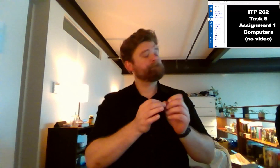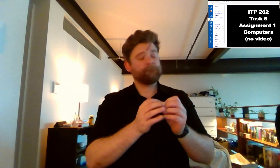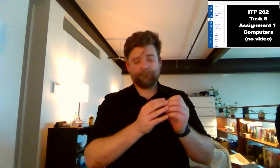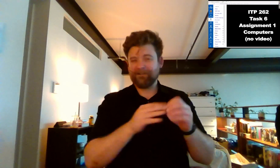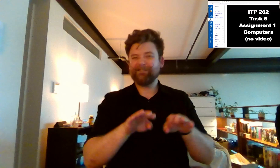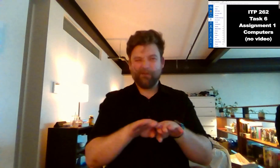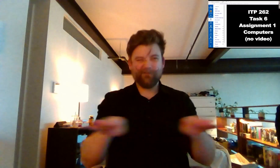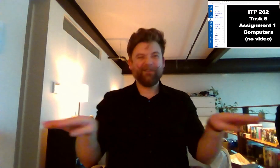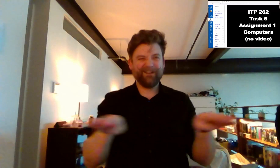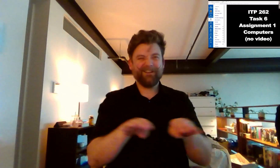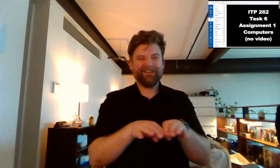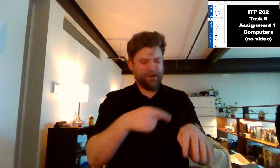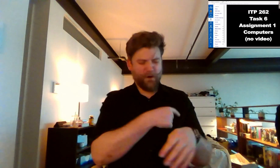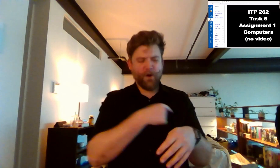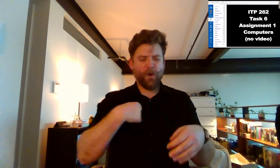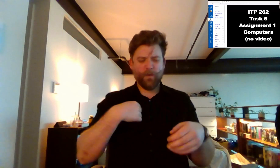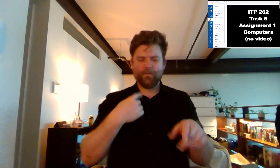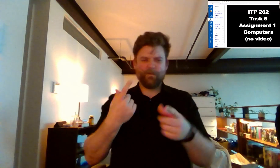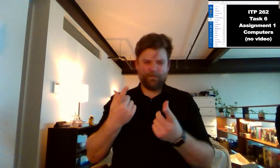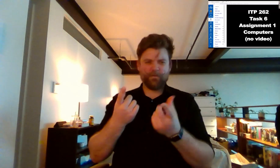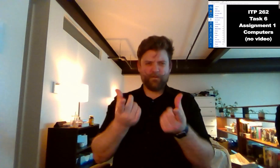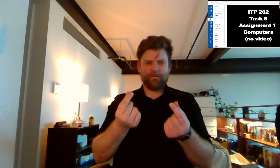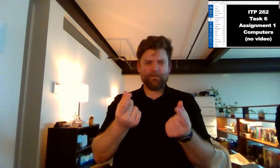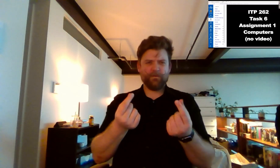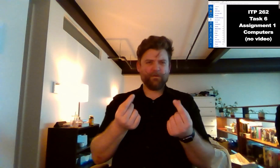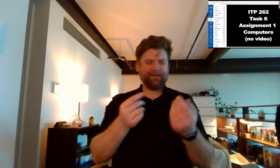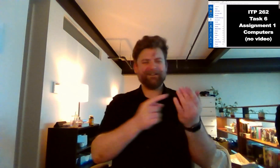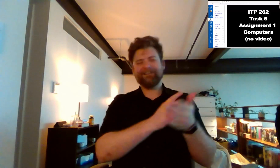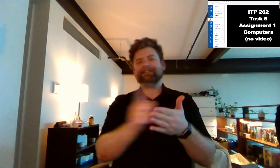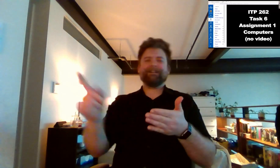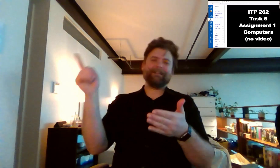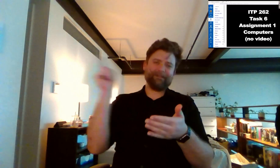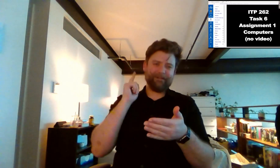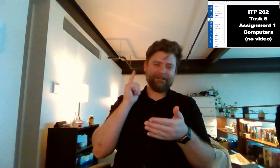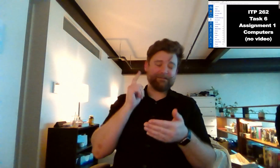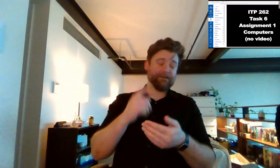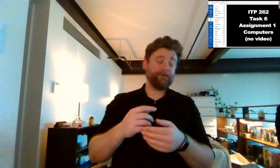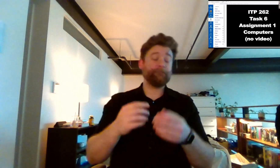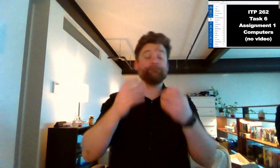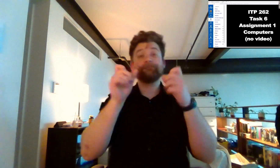last time. Okay, now we're going to change for today.